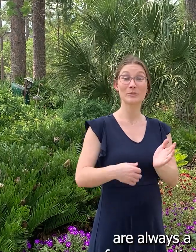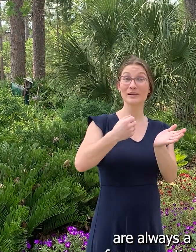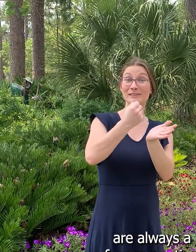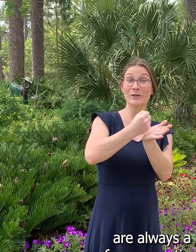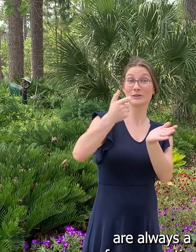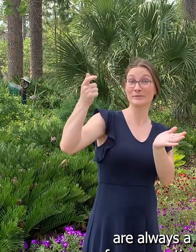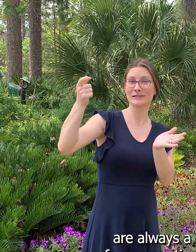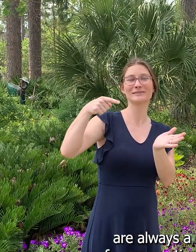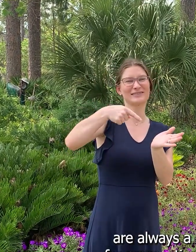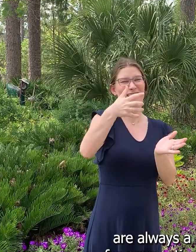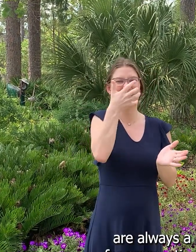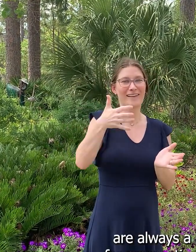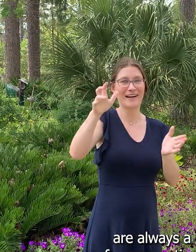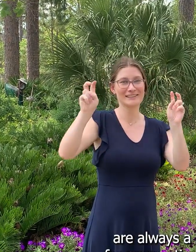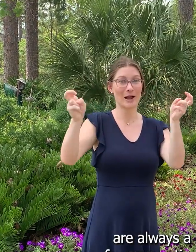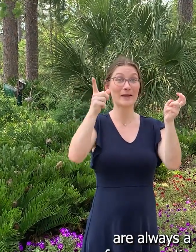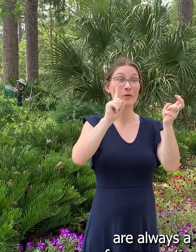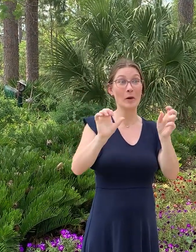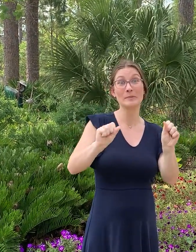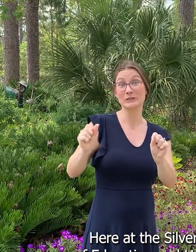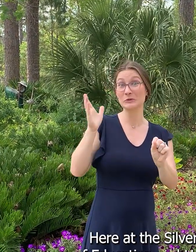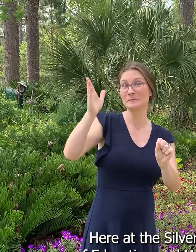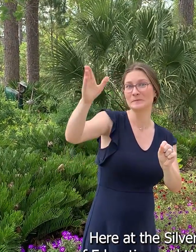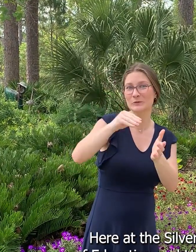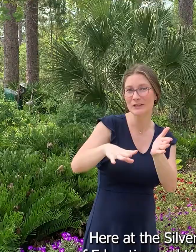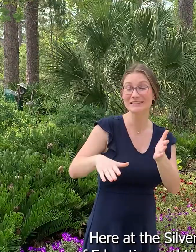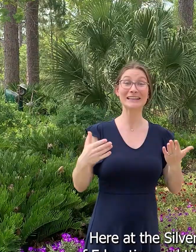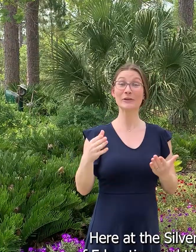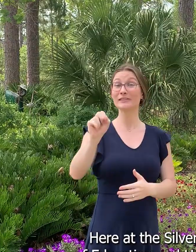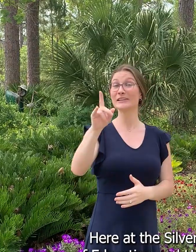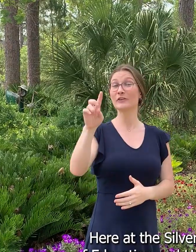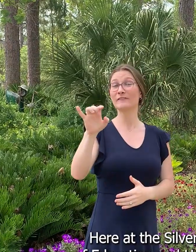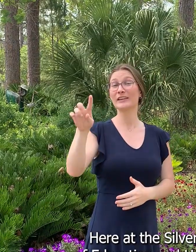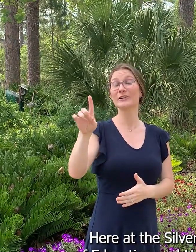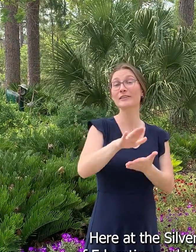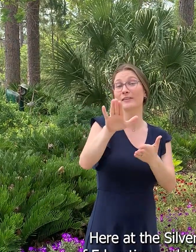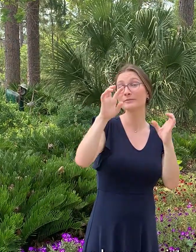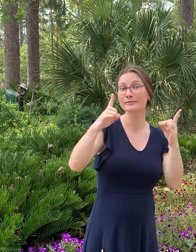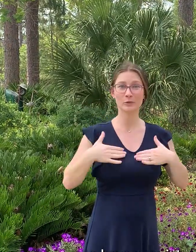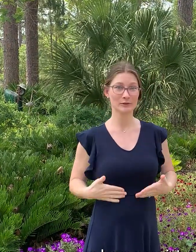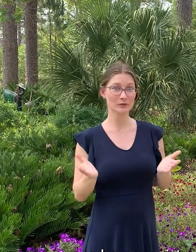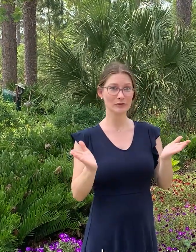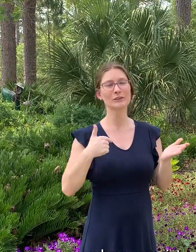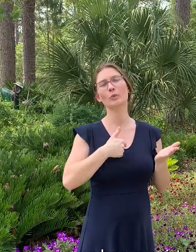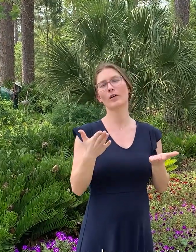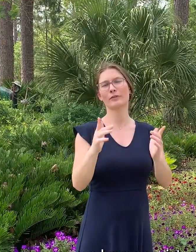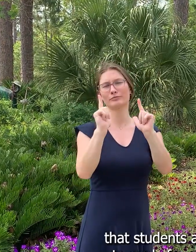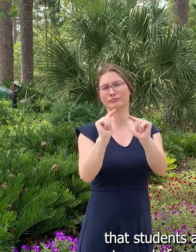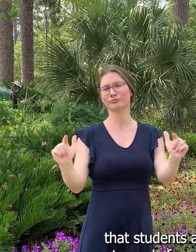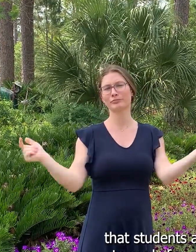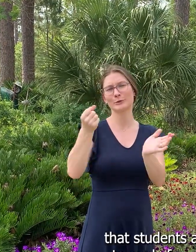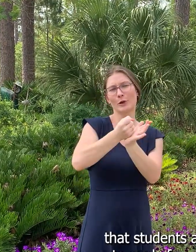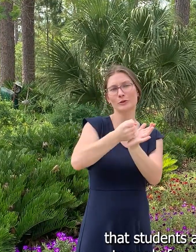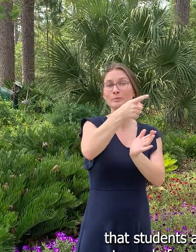Scholarships are always a hot topic for prospective students. Here at the Silverfield College of Education and Human Services, we have a variety of